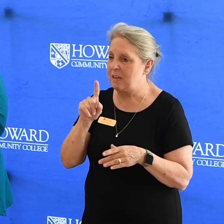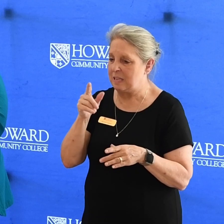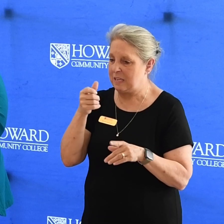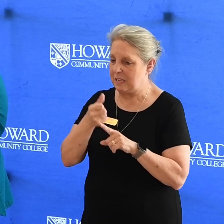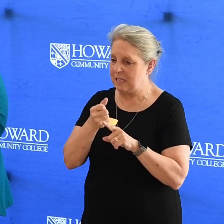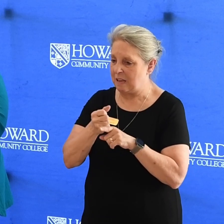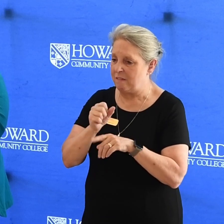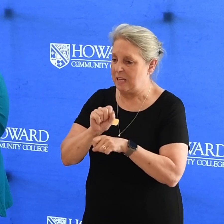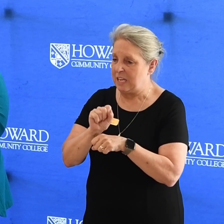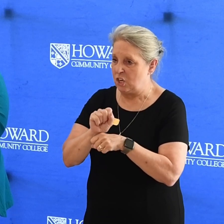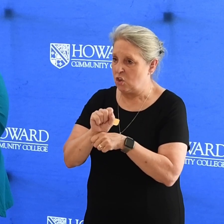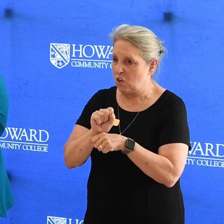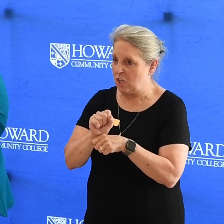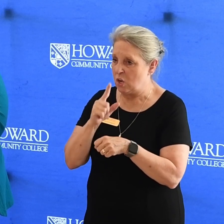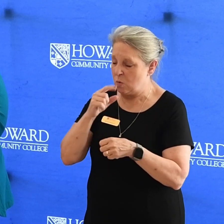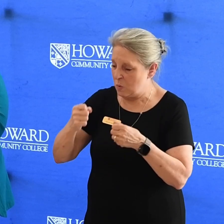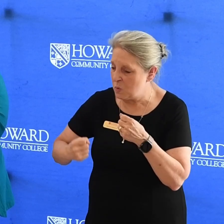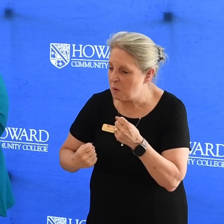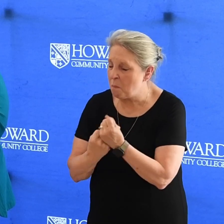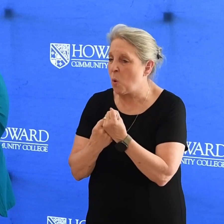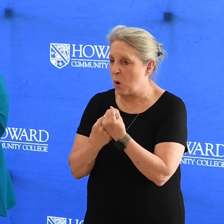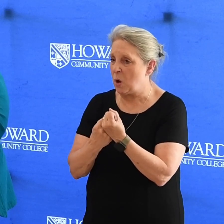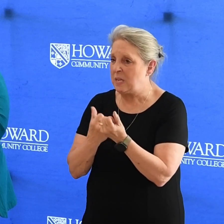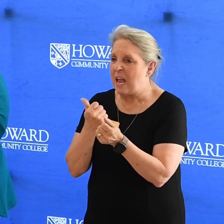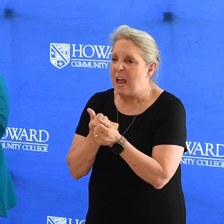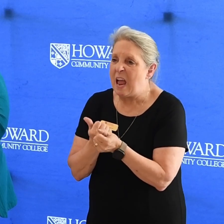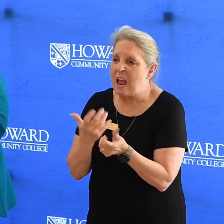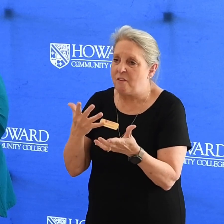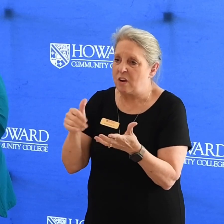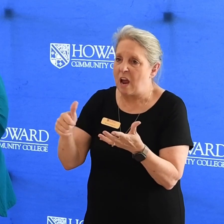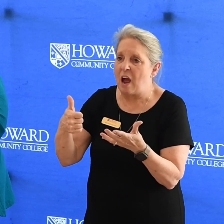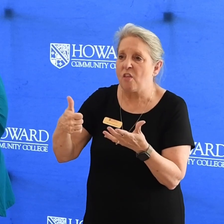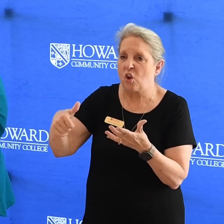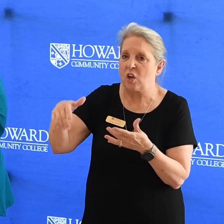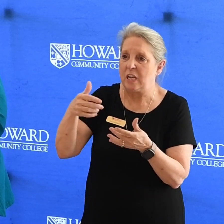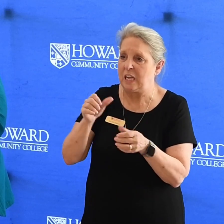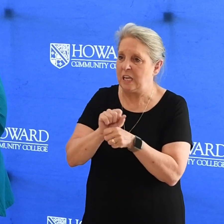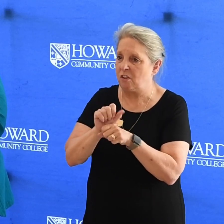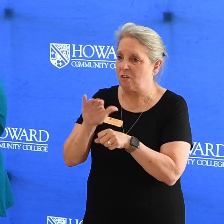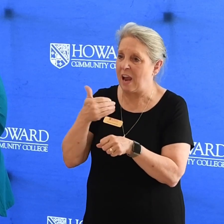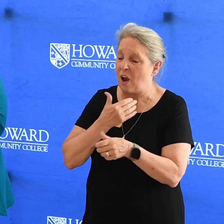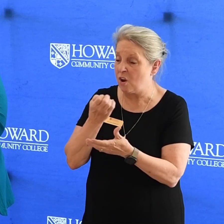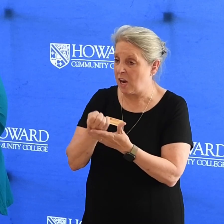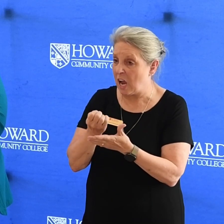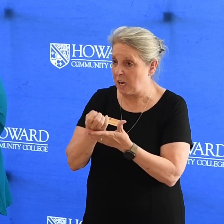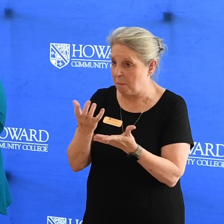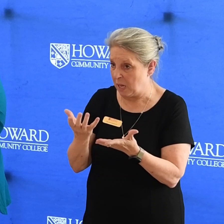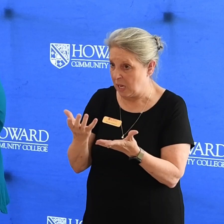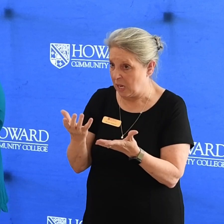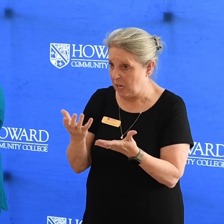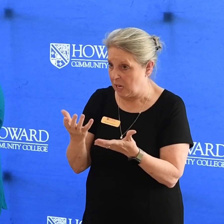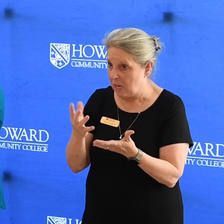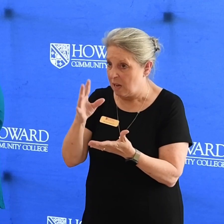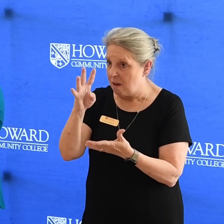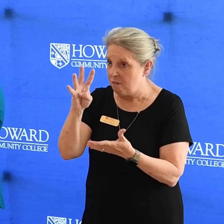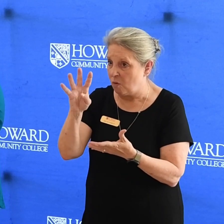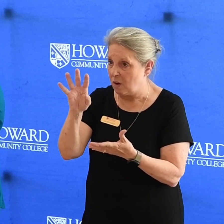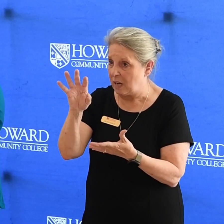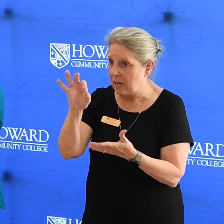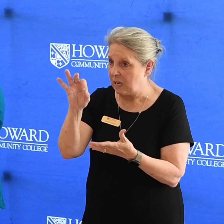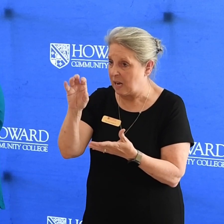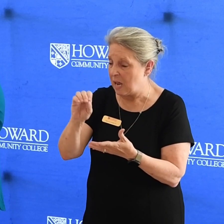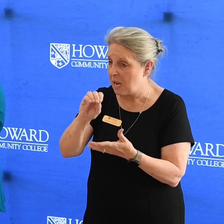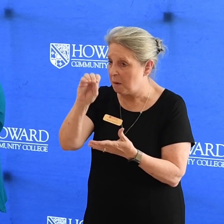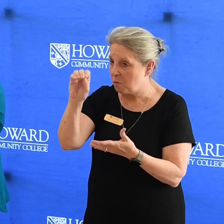industry that supports every industry in our economy, right? So